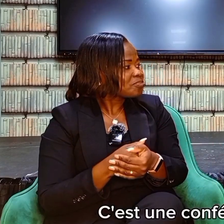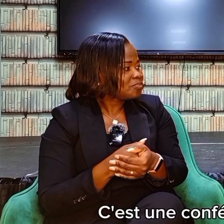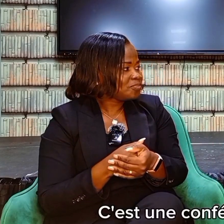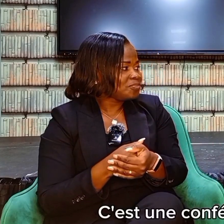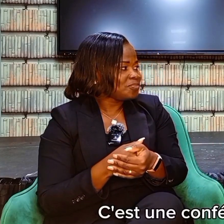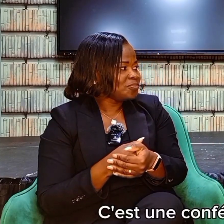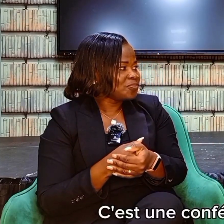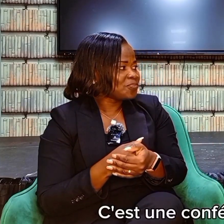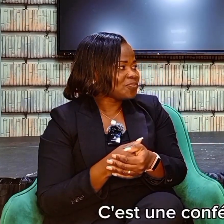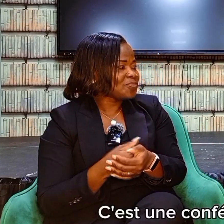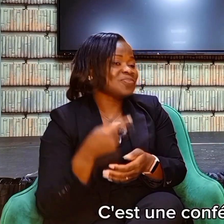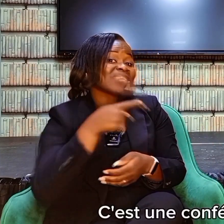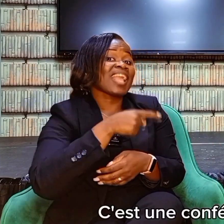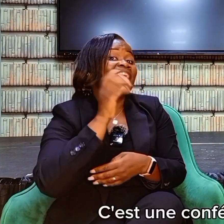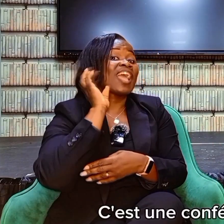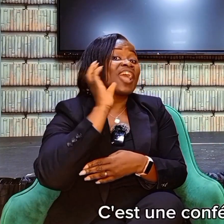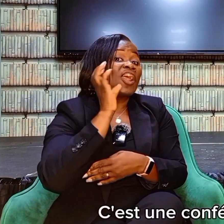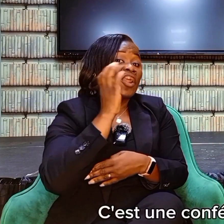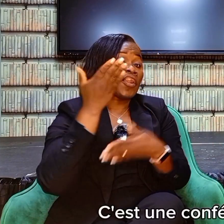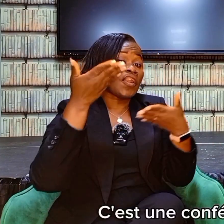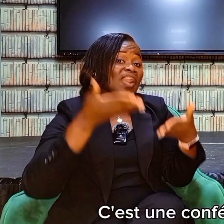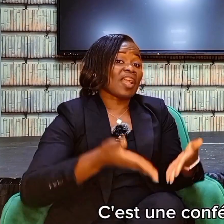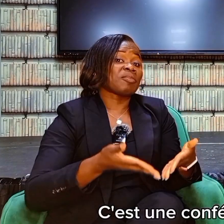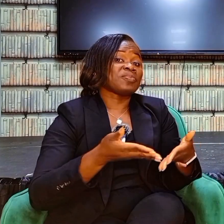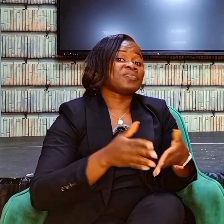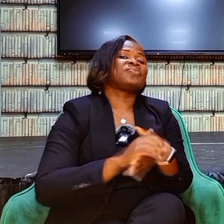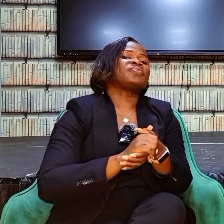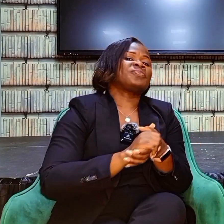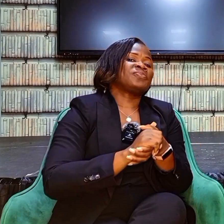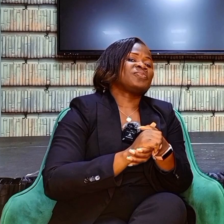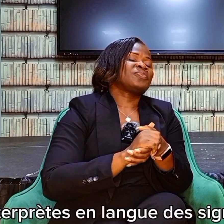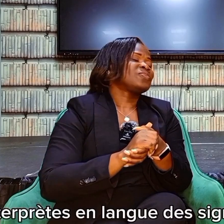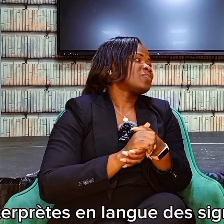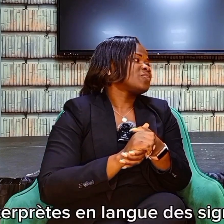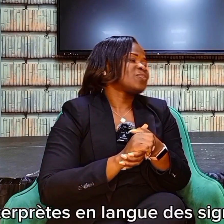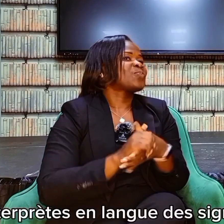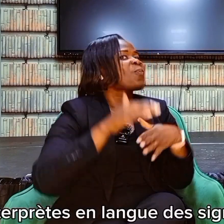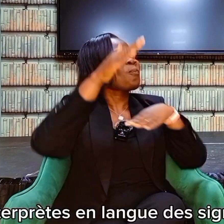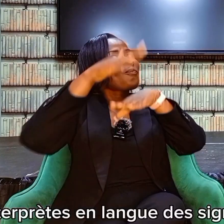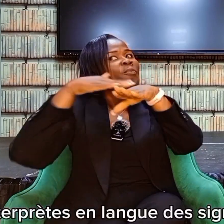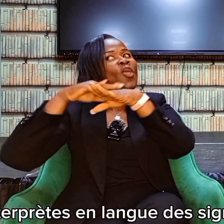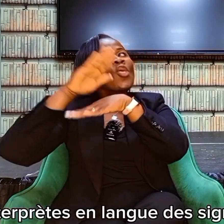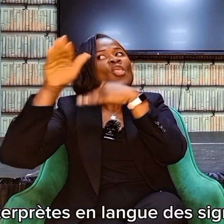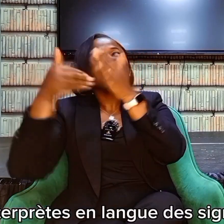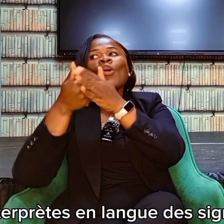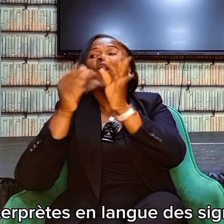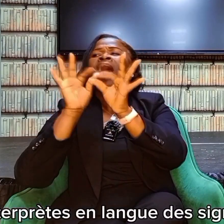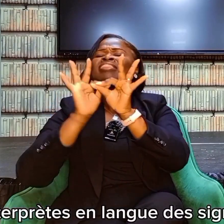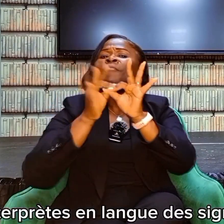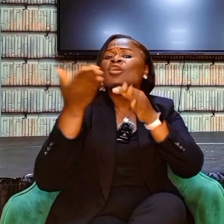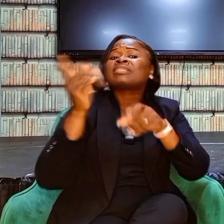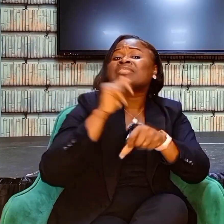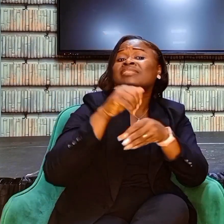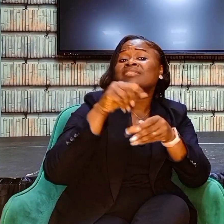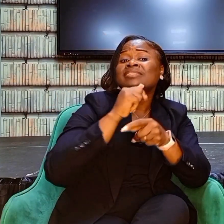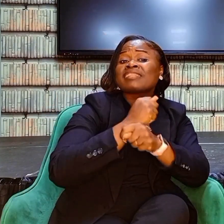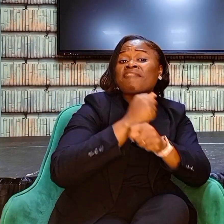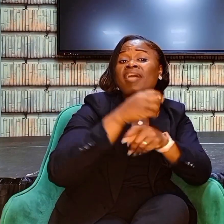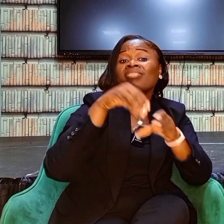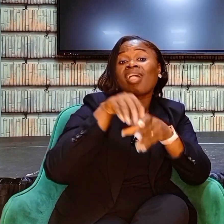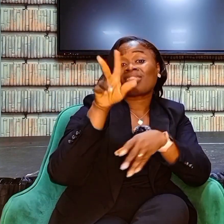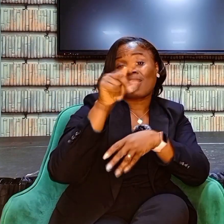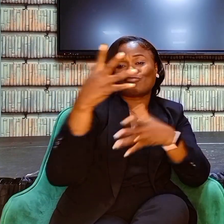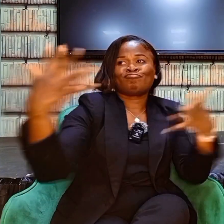This is a conference that has brought together sign language interpreters working on media,